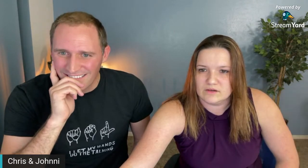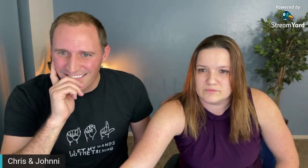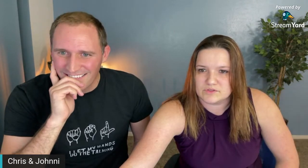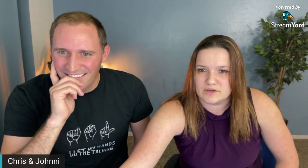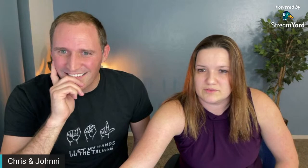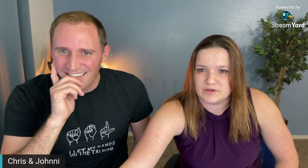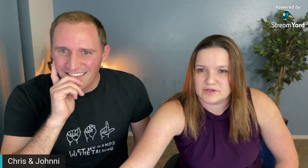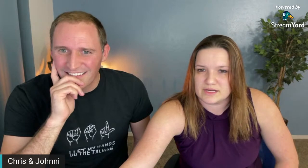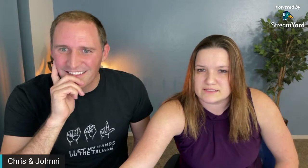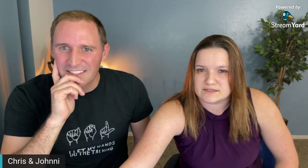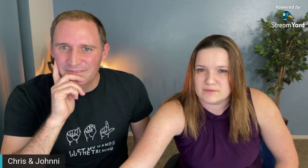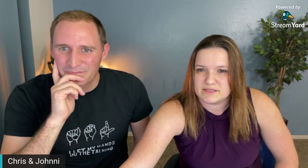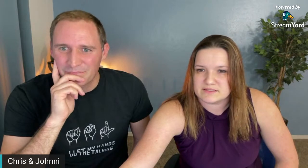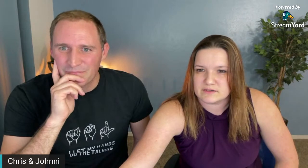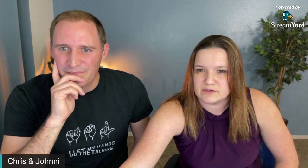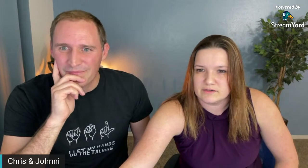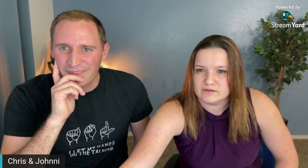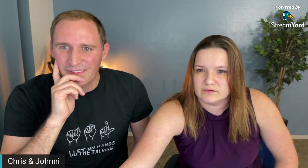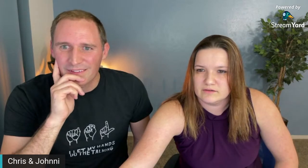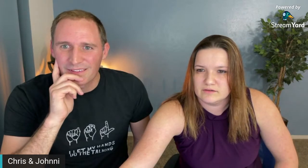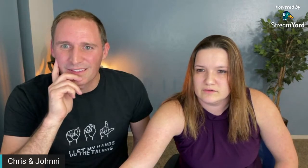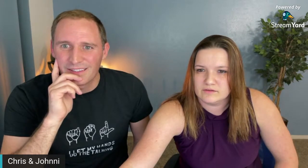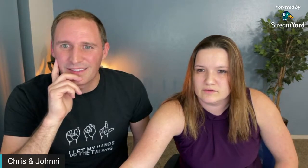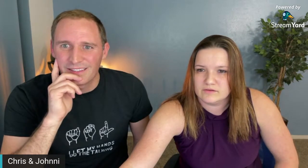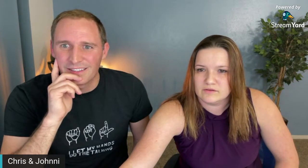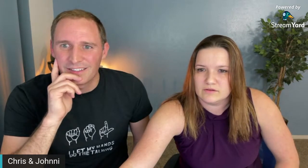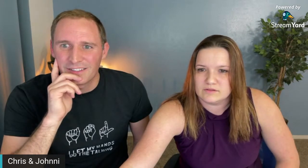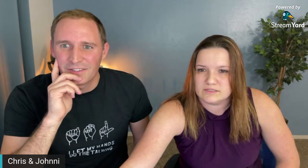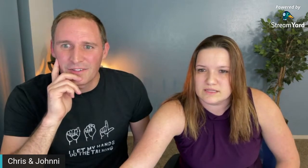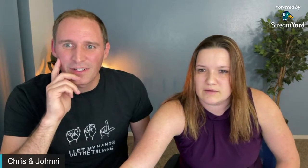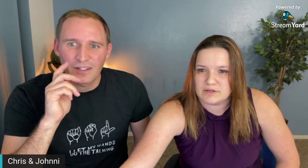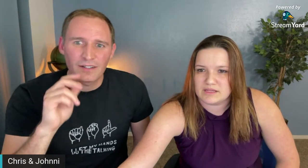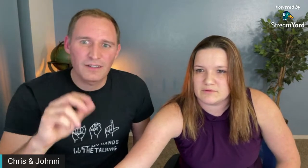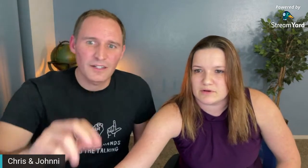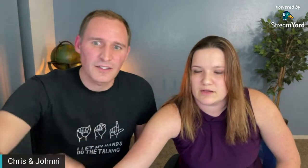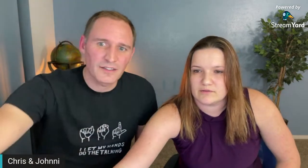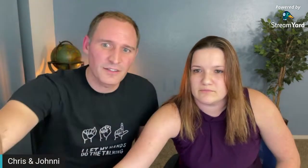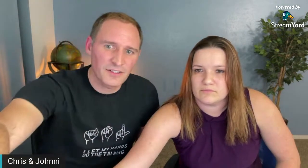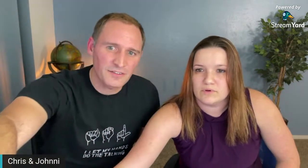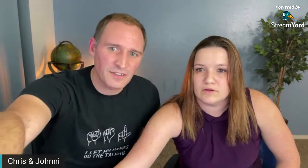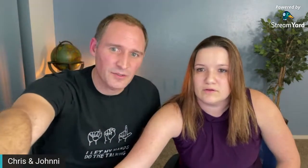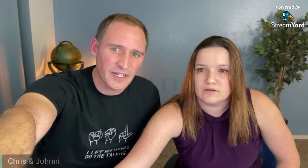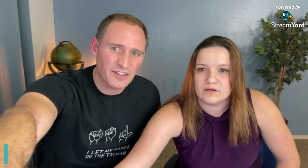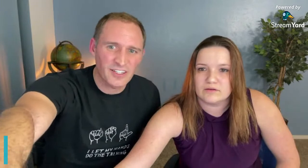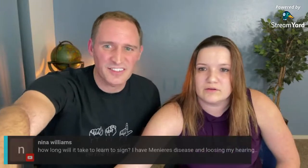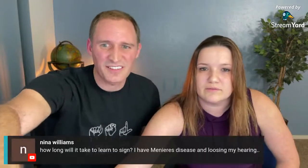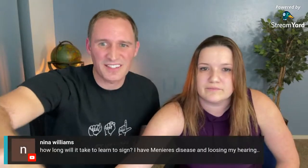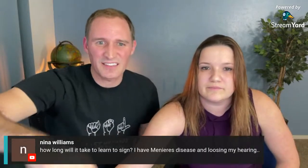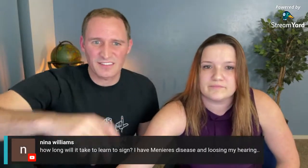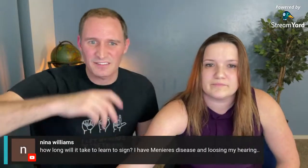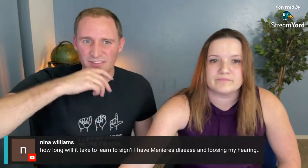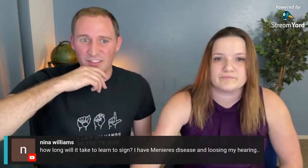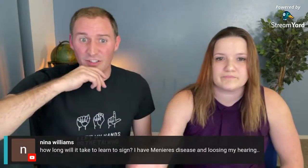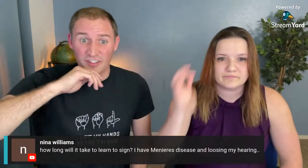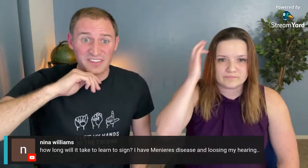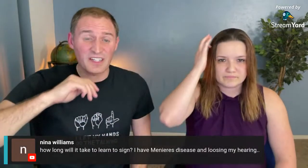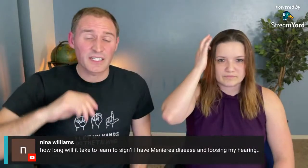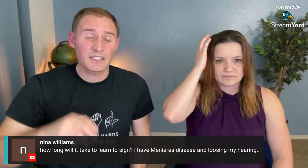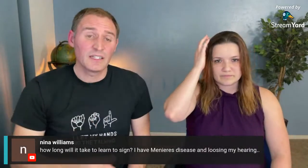I'm going through all your guys' comments. Sorry. Did that one? I think we're caught up. Here's a good one. How long does it take to learn sign?